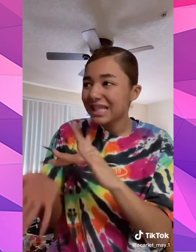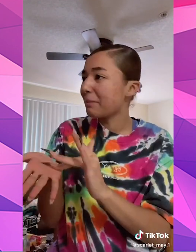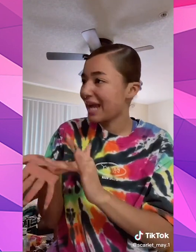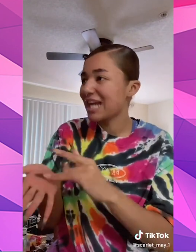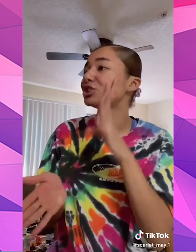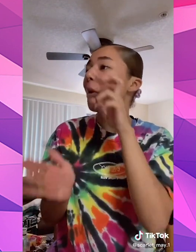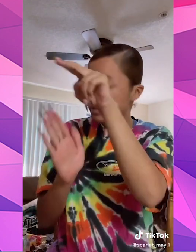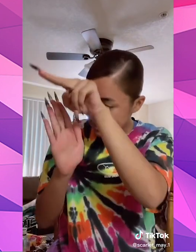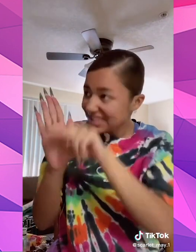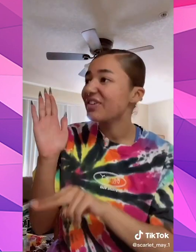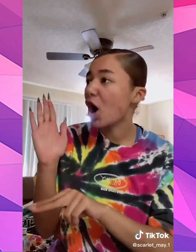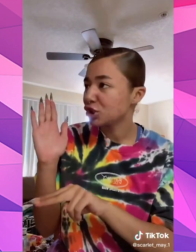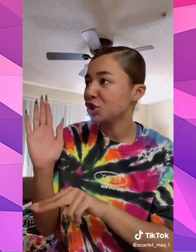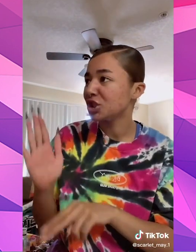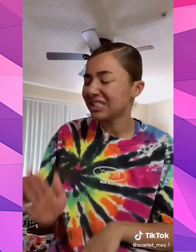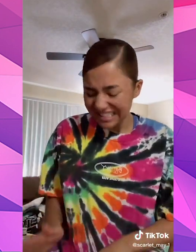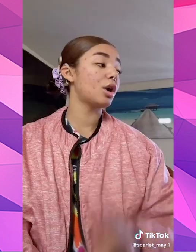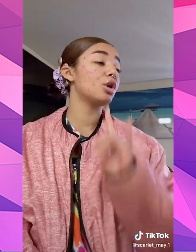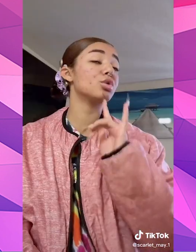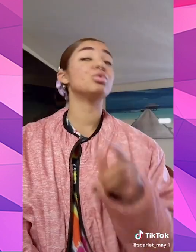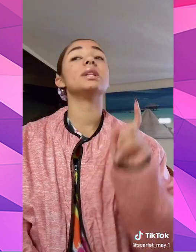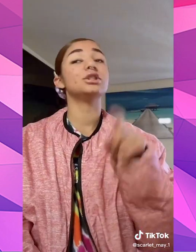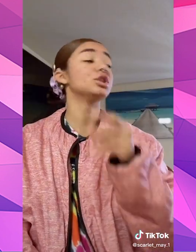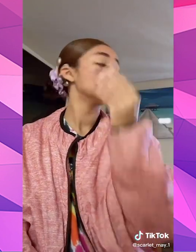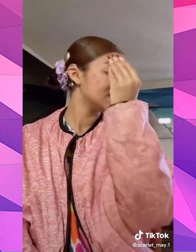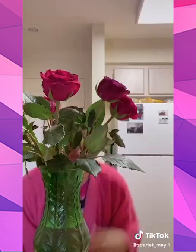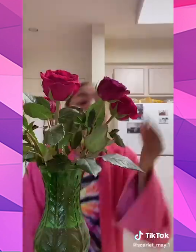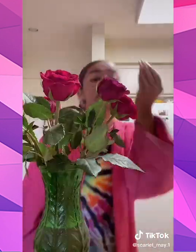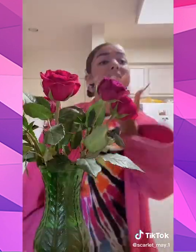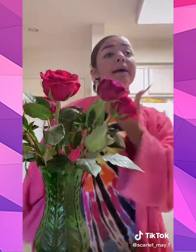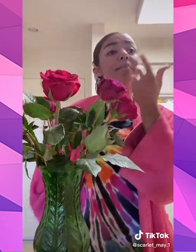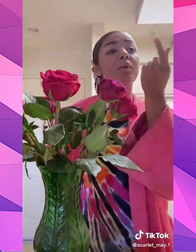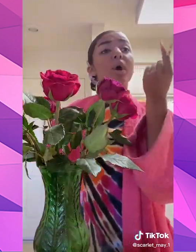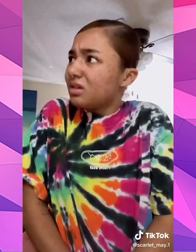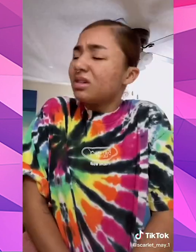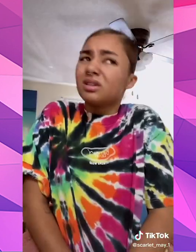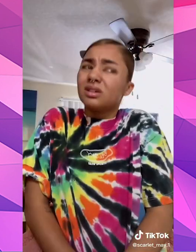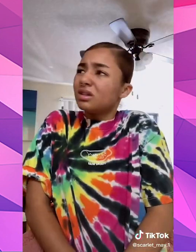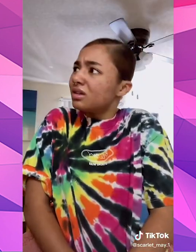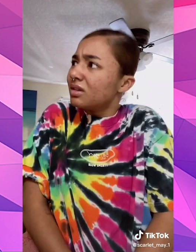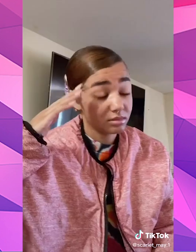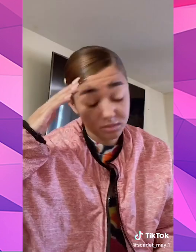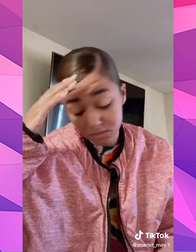won't see the medication I'll be six feet under Ouch Tell her Tell me what